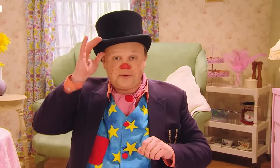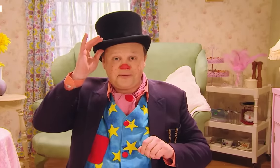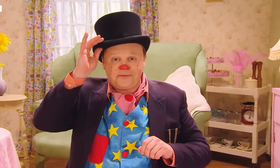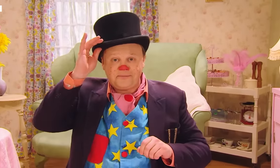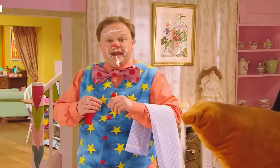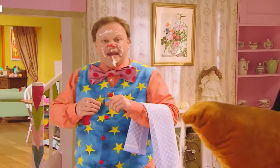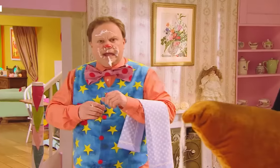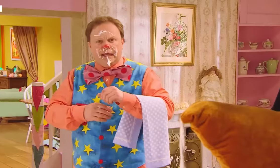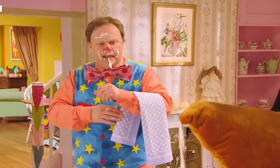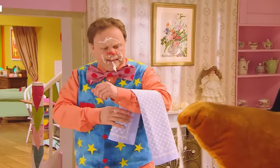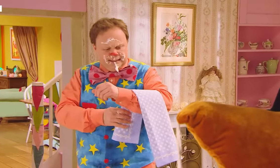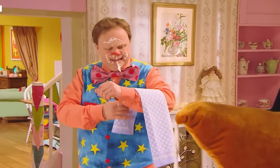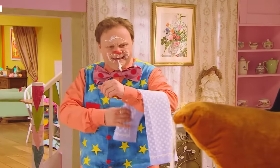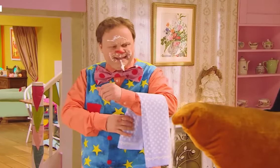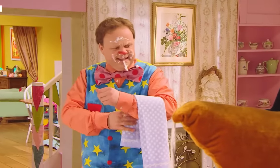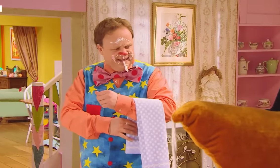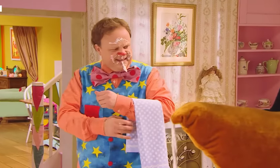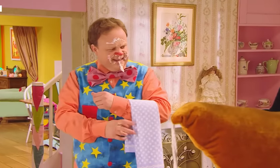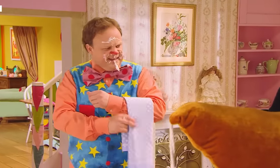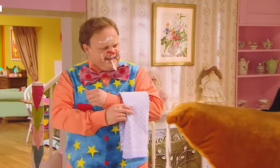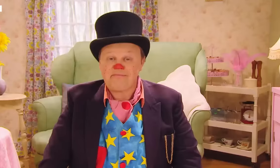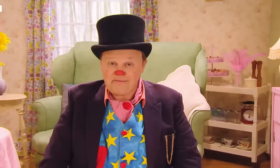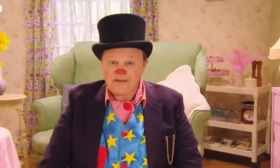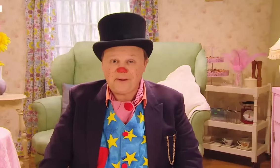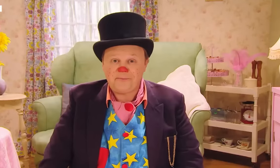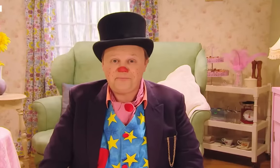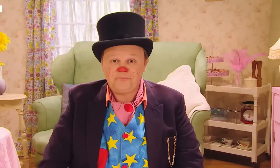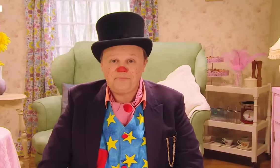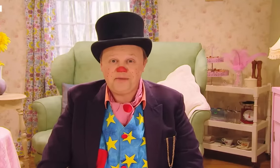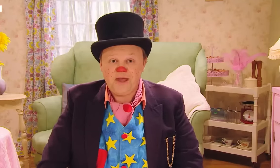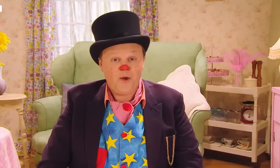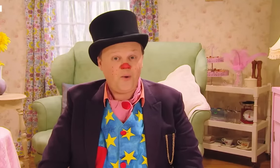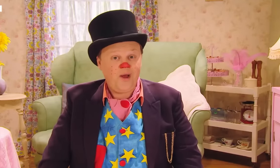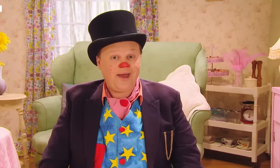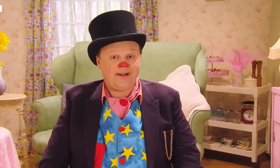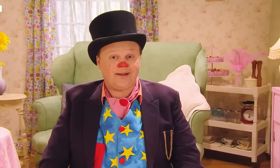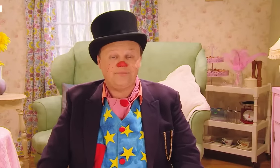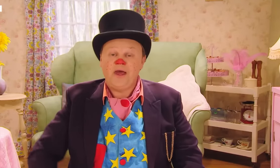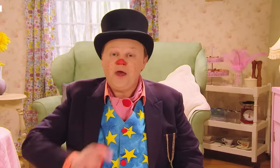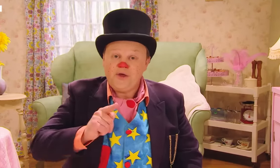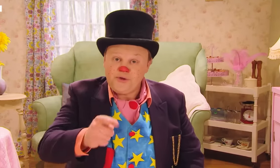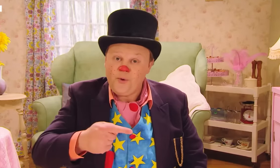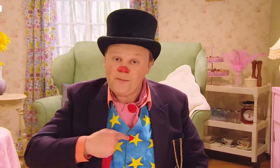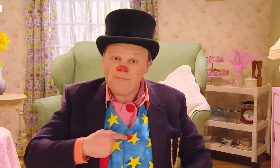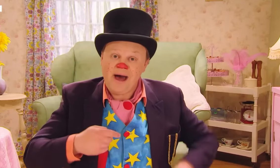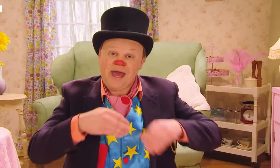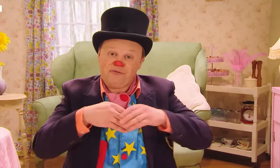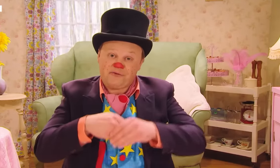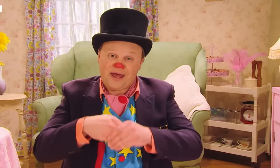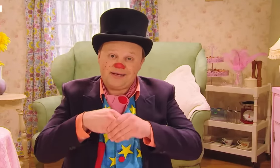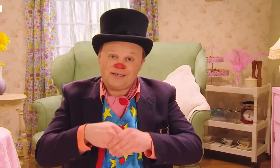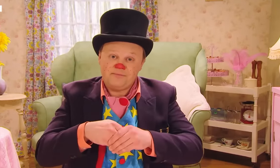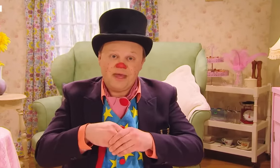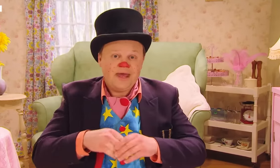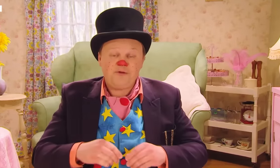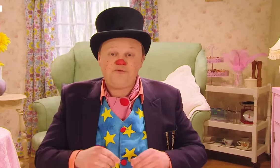good. Thank you, Lord Tumble. You're our friend. Well, you're my friend. In